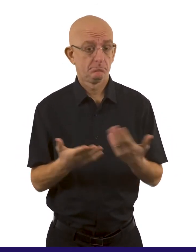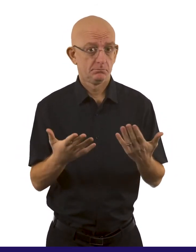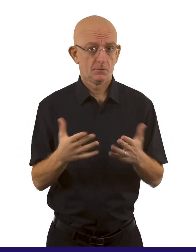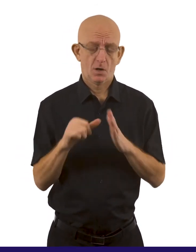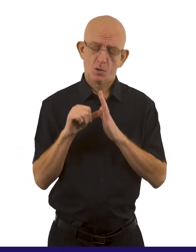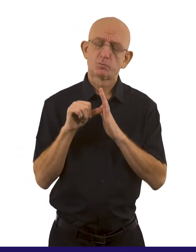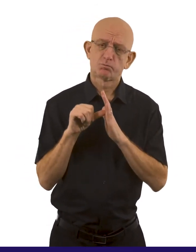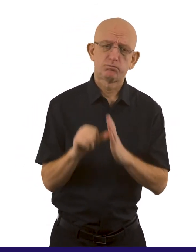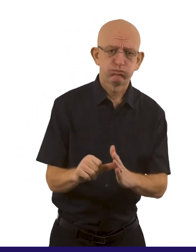very difficult,